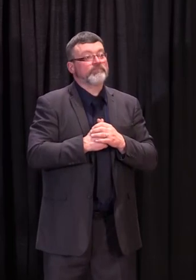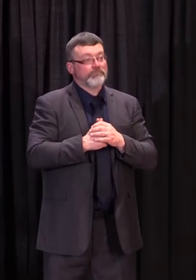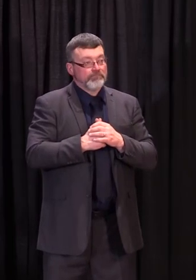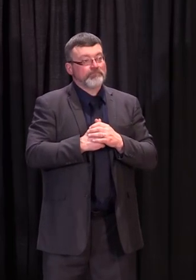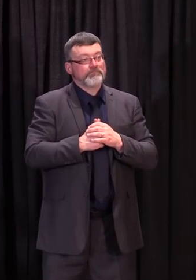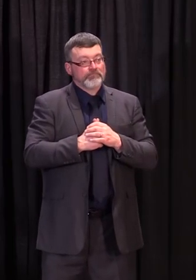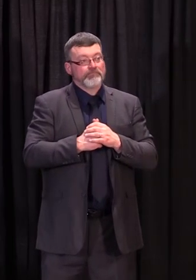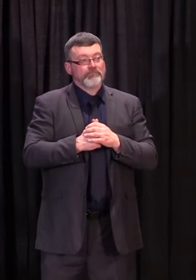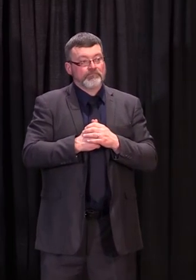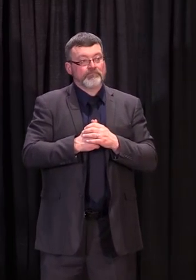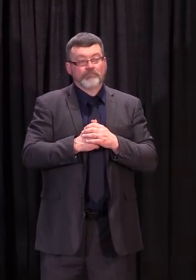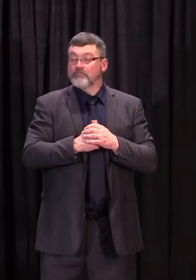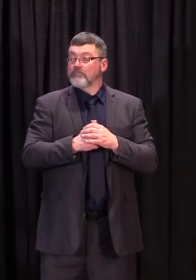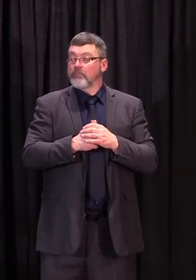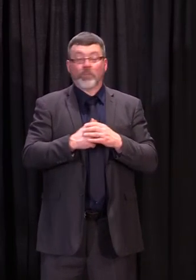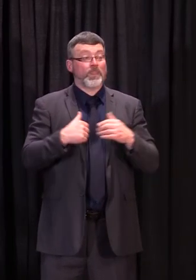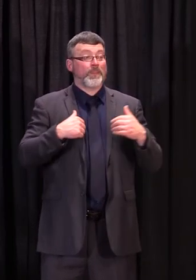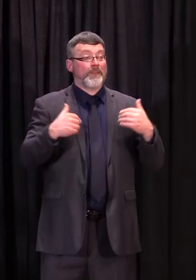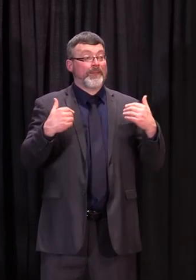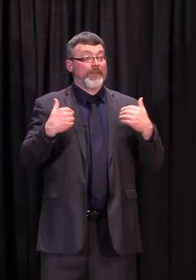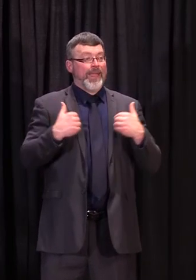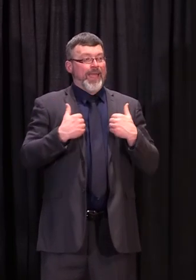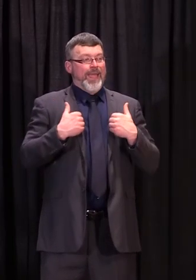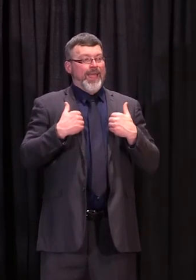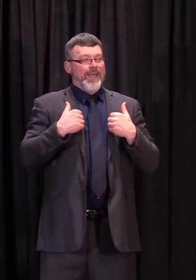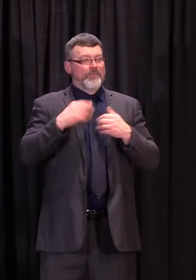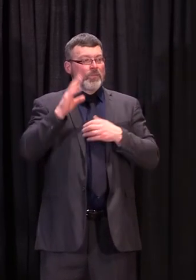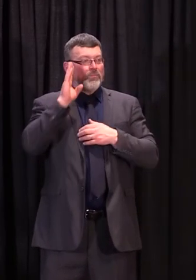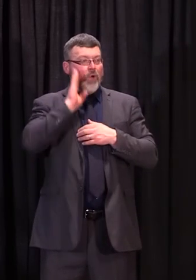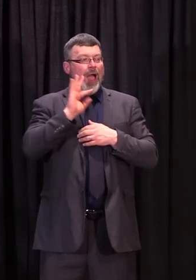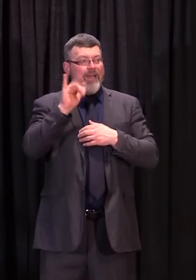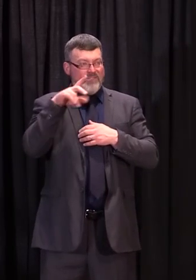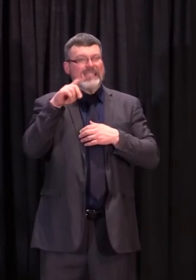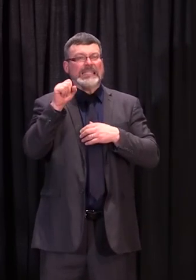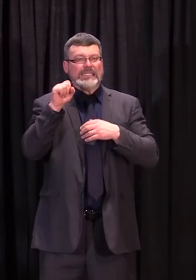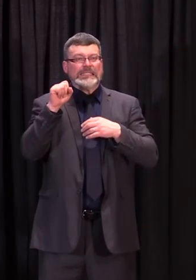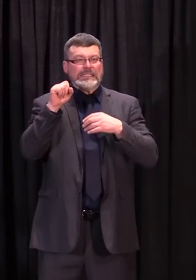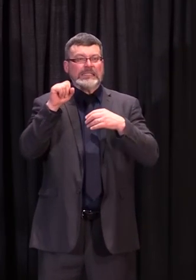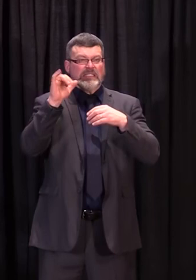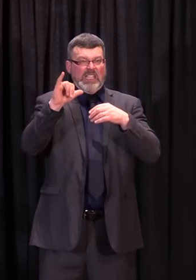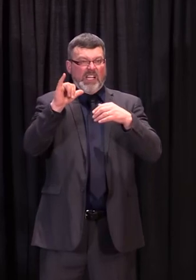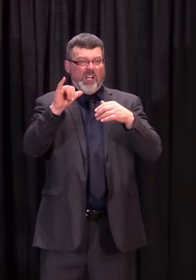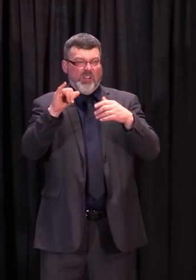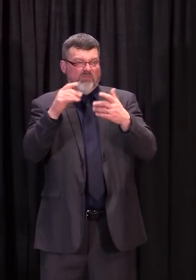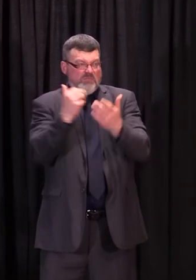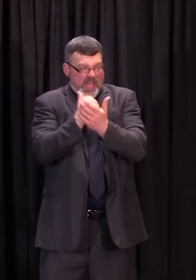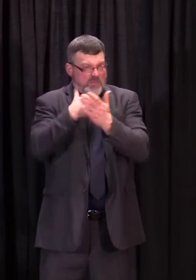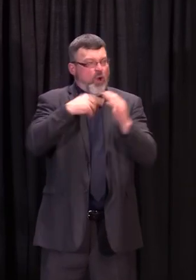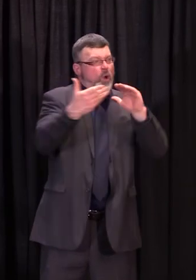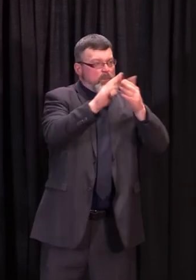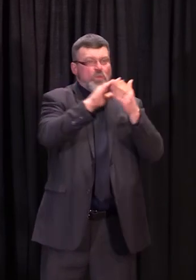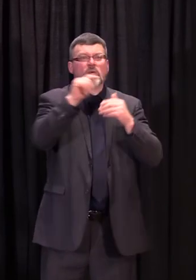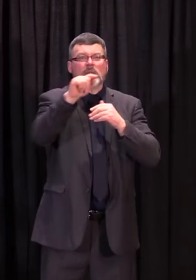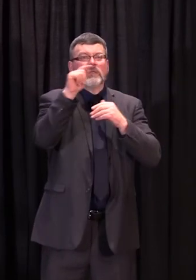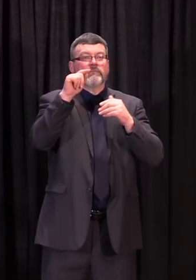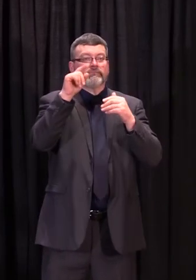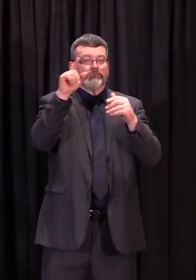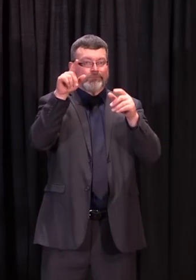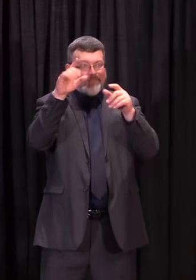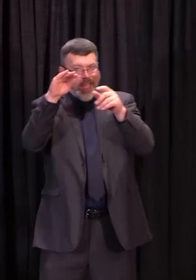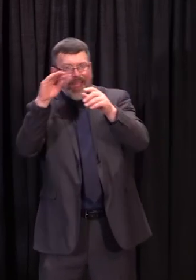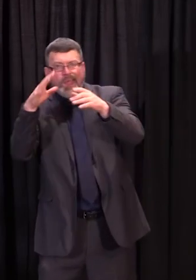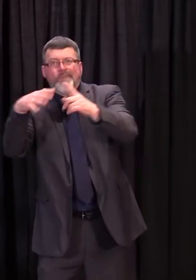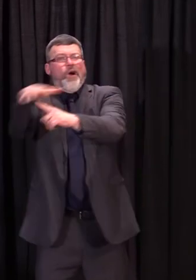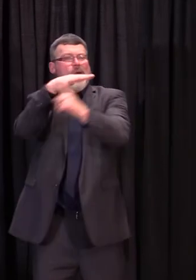Our brownfields initiatives are also helping communities, as well as the environment, which is why, for the first time